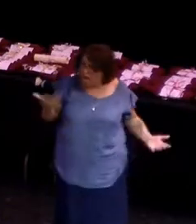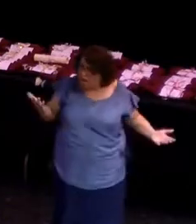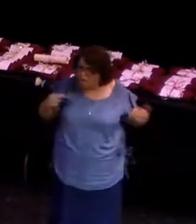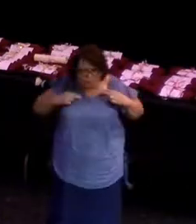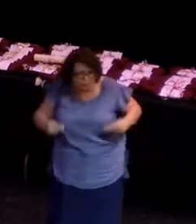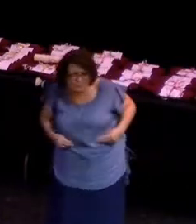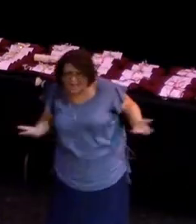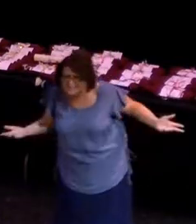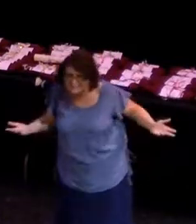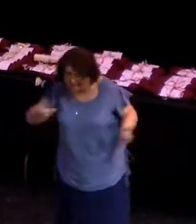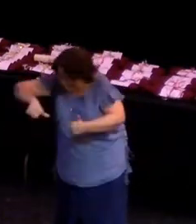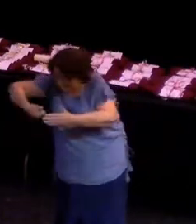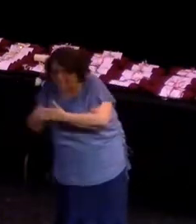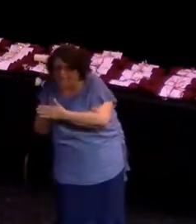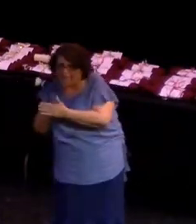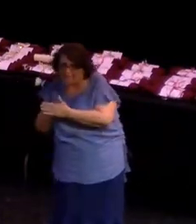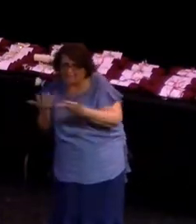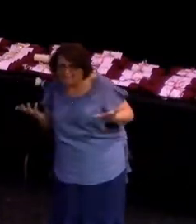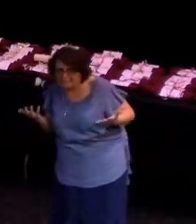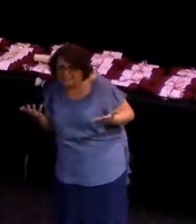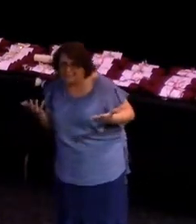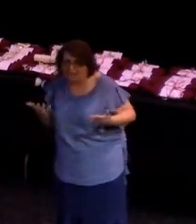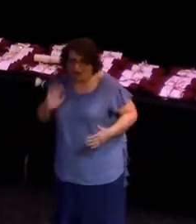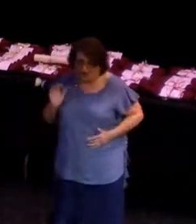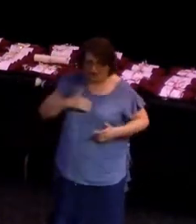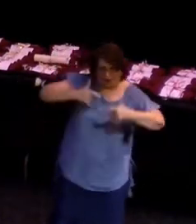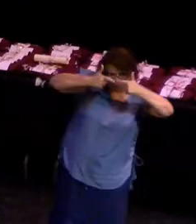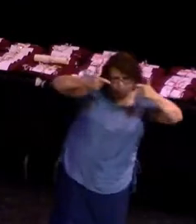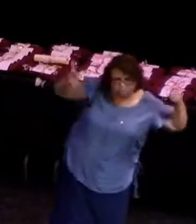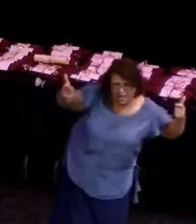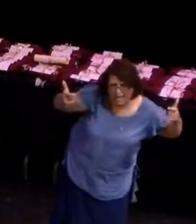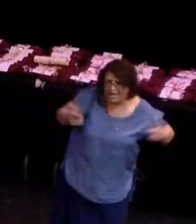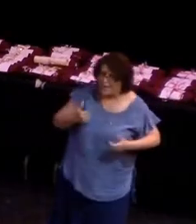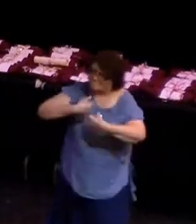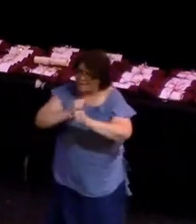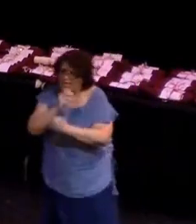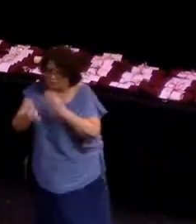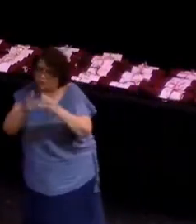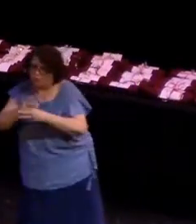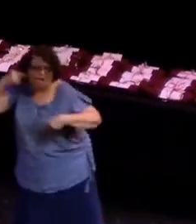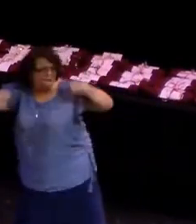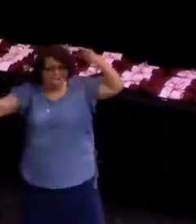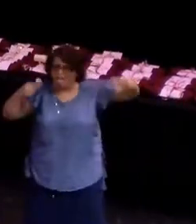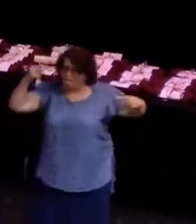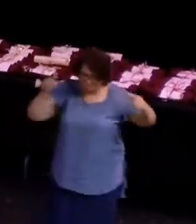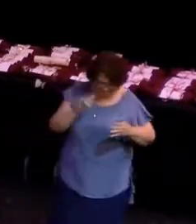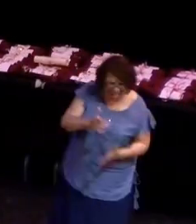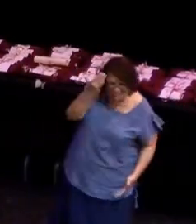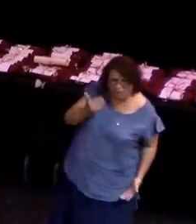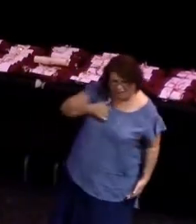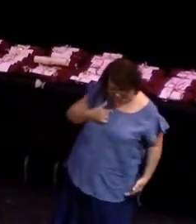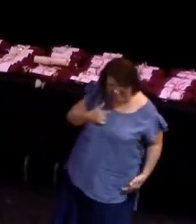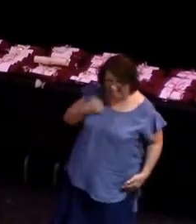humanity hiding behind our vanity, fashioning a world out of insanity? That is why I